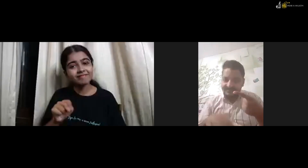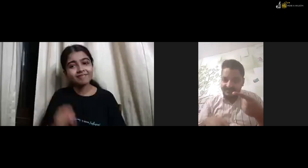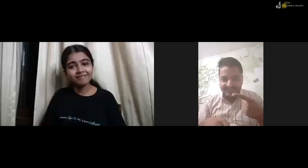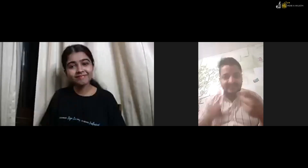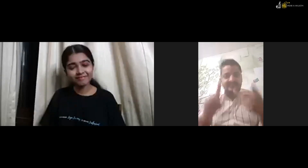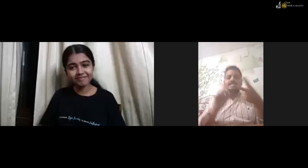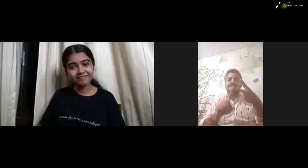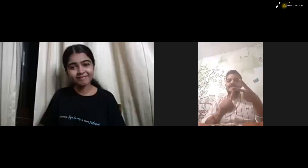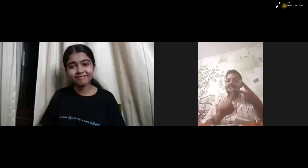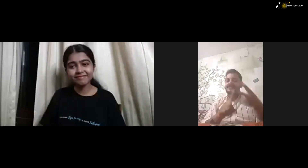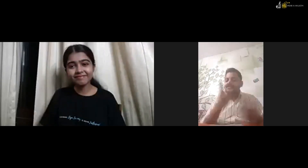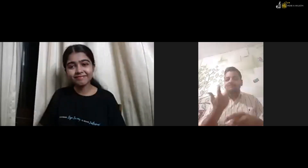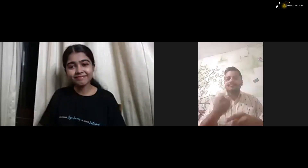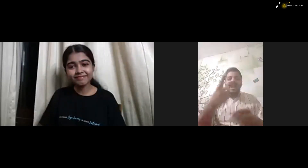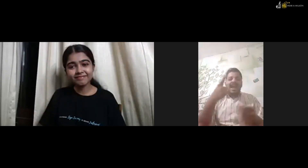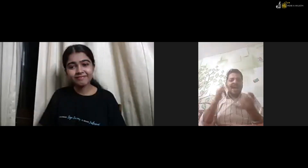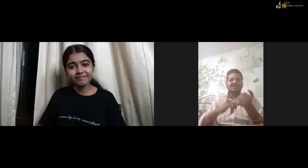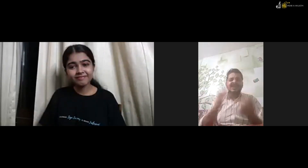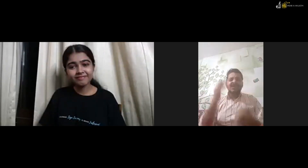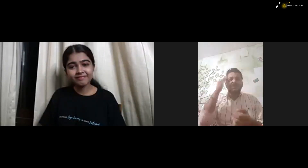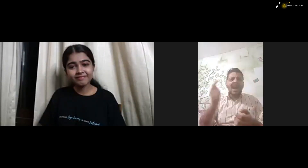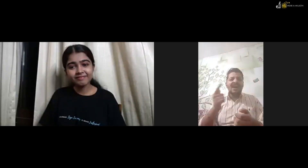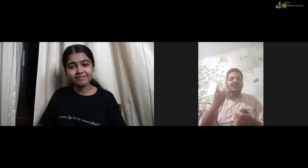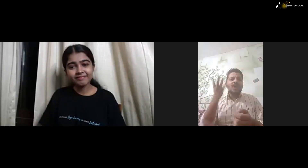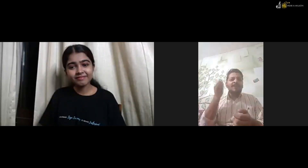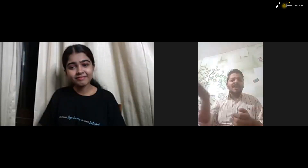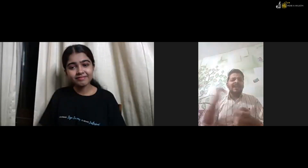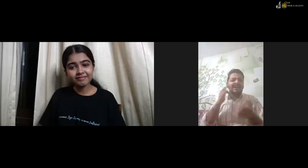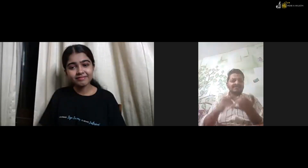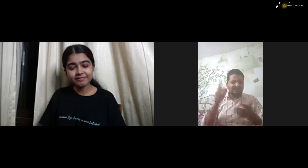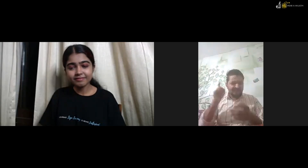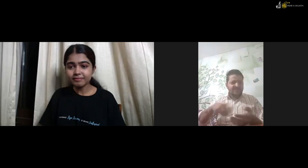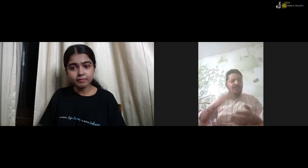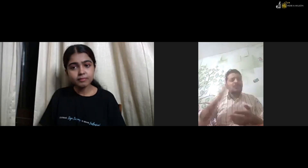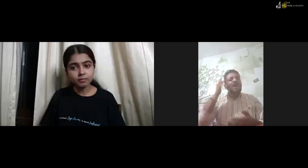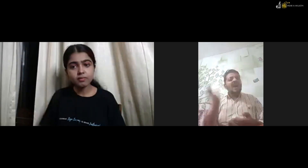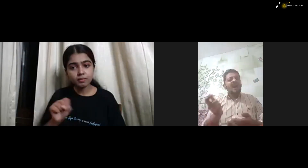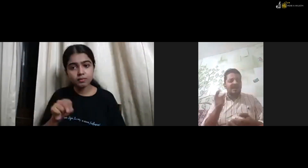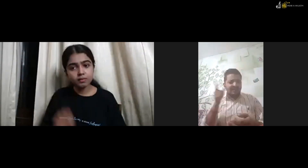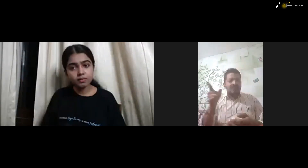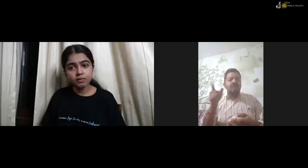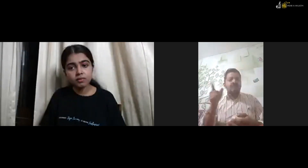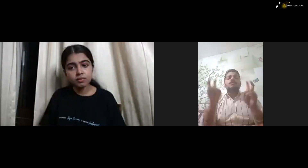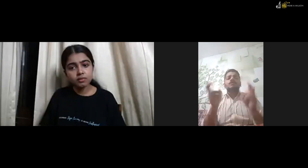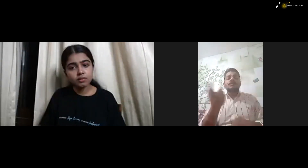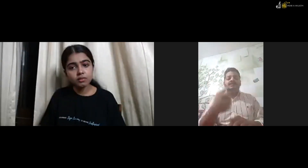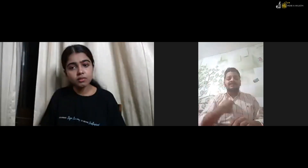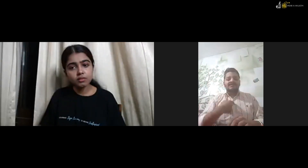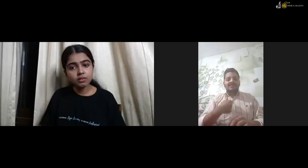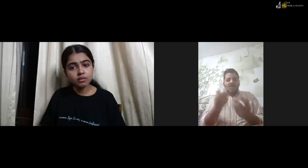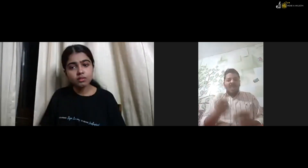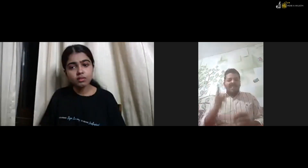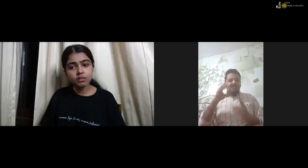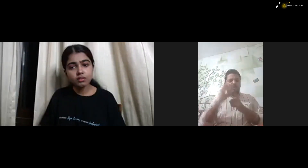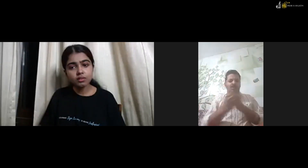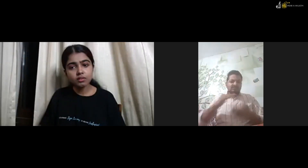it was quite impactful. Then second thing was that with ISL, that why do hearing people have to do ISL,